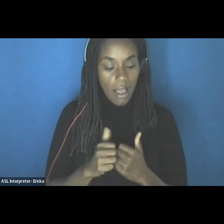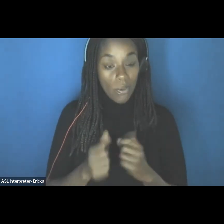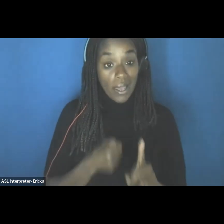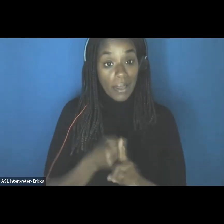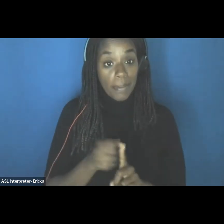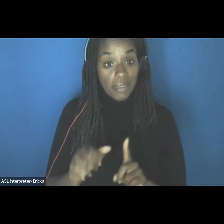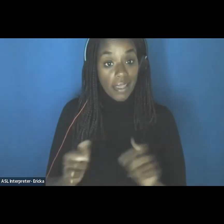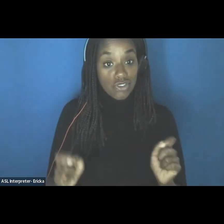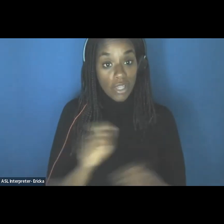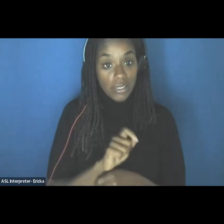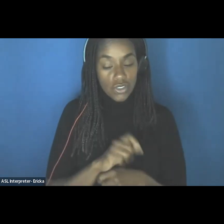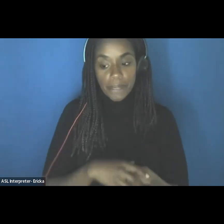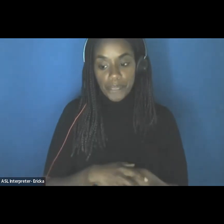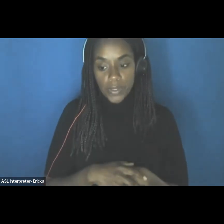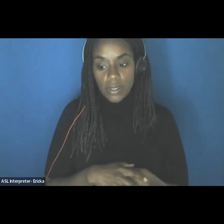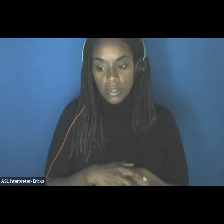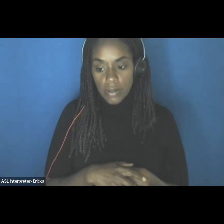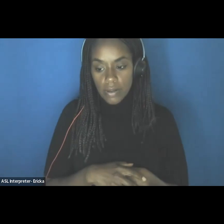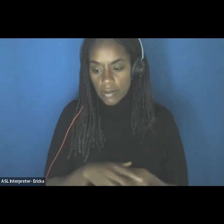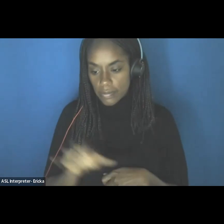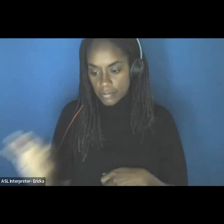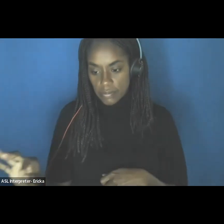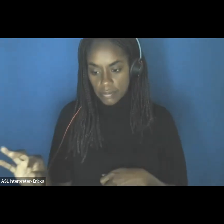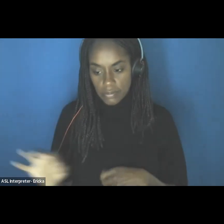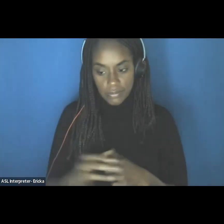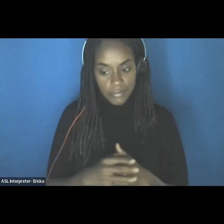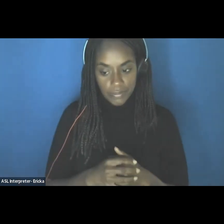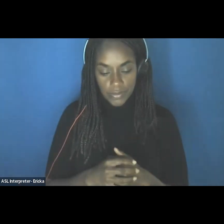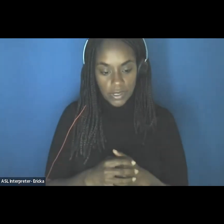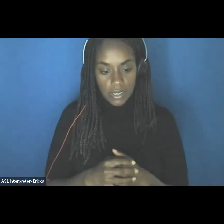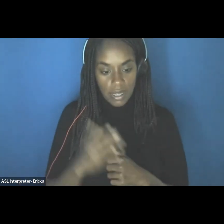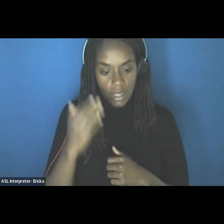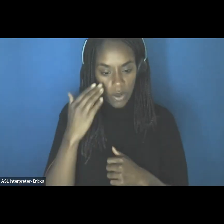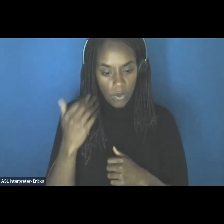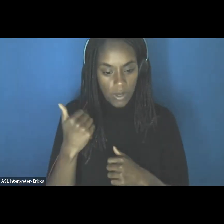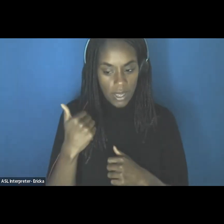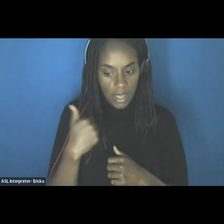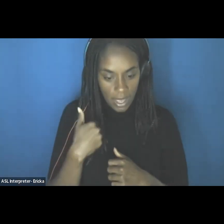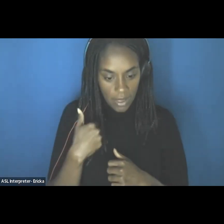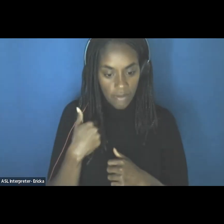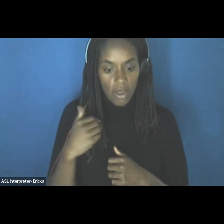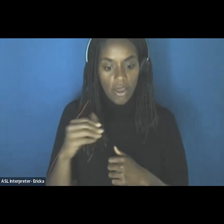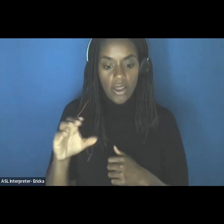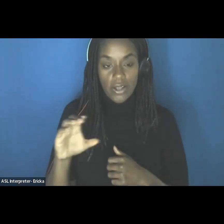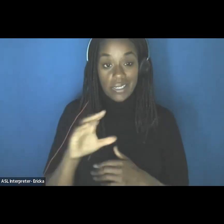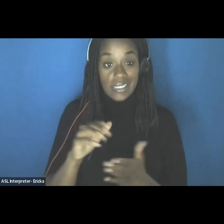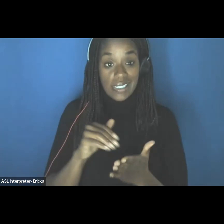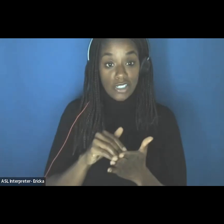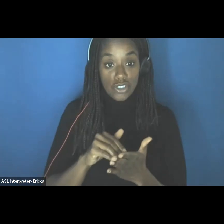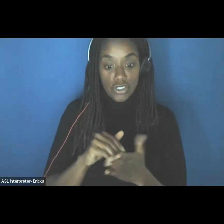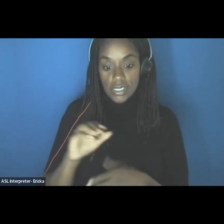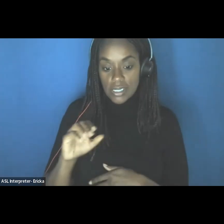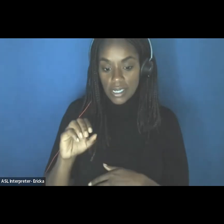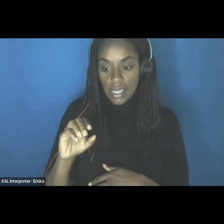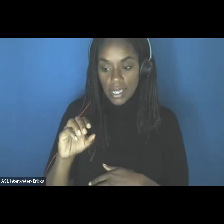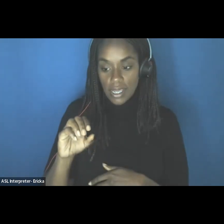change? Because I know that we want to have our centers and silks represent the population that we serve. If